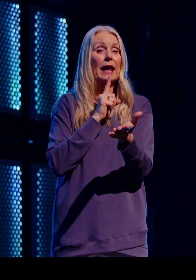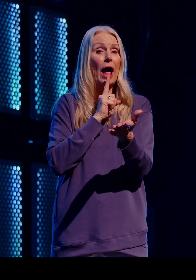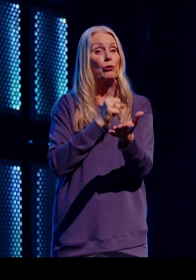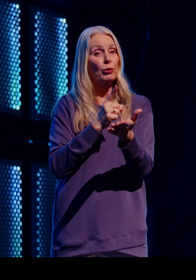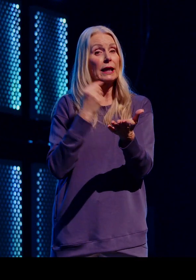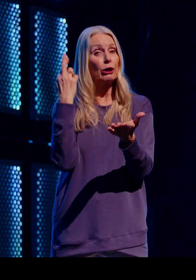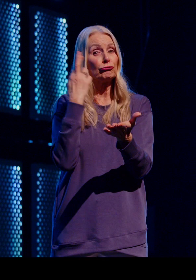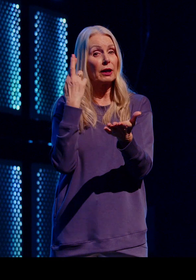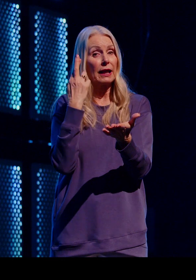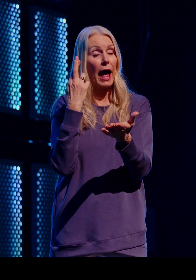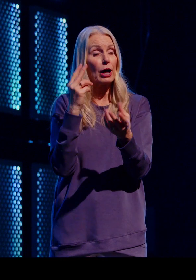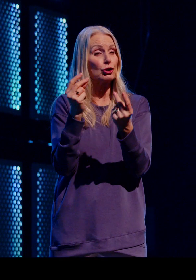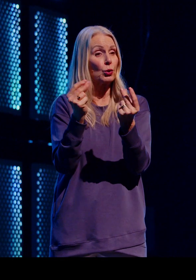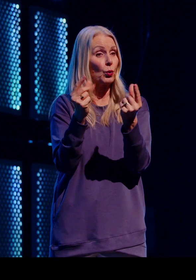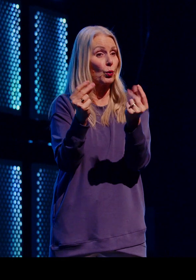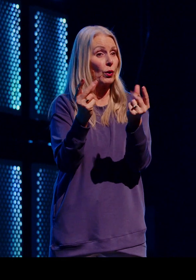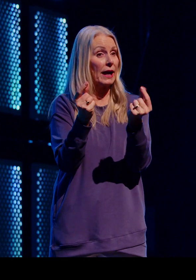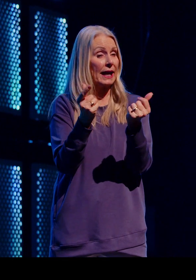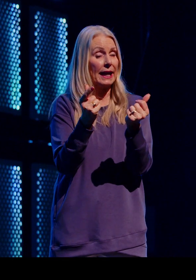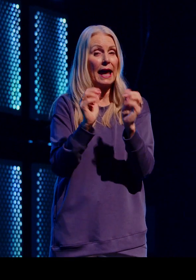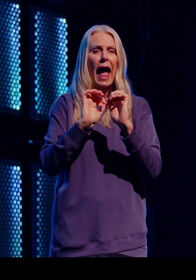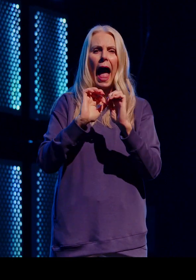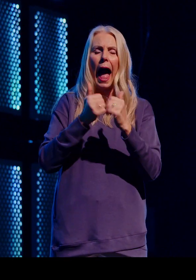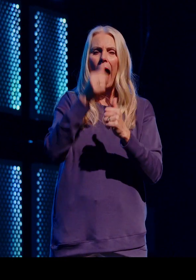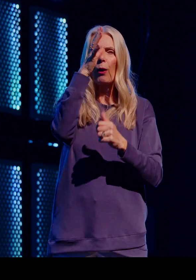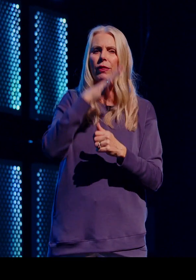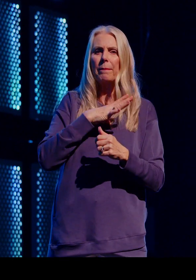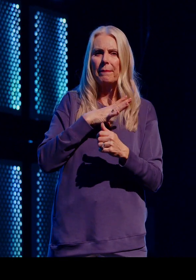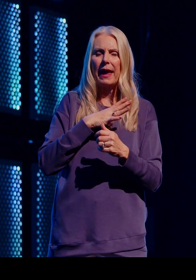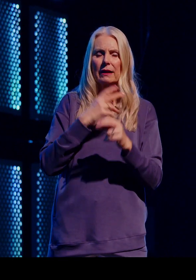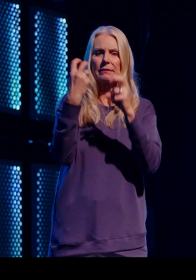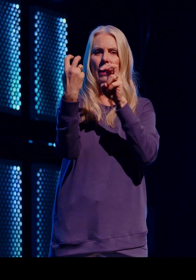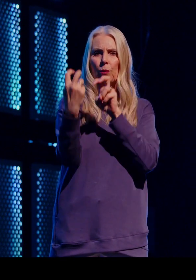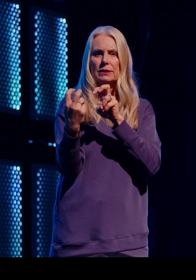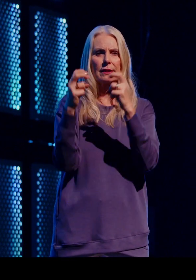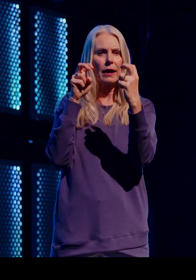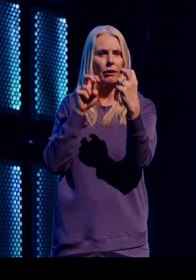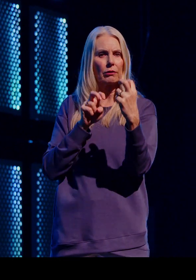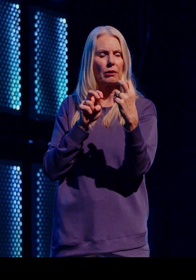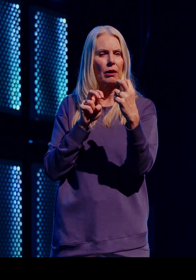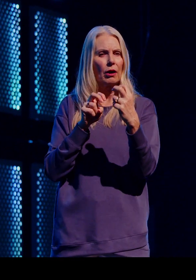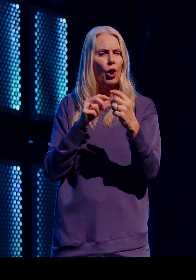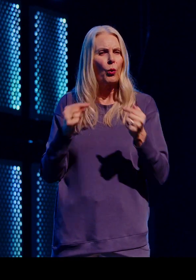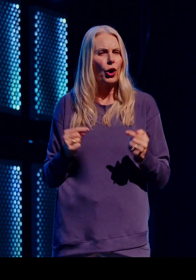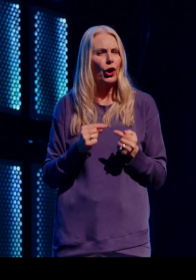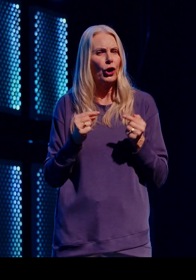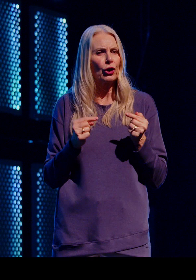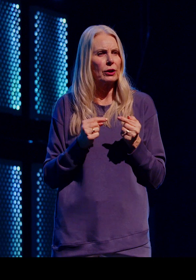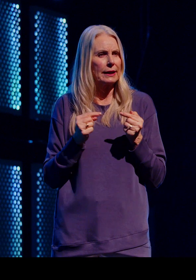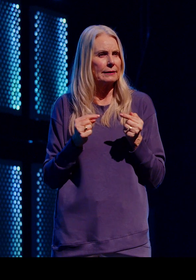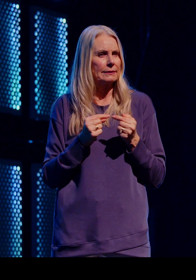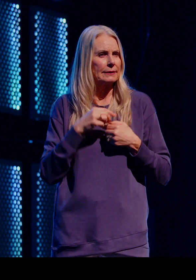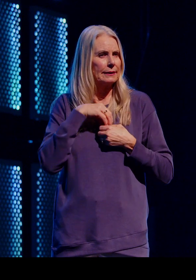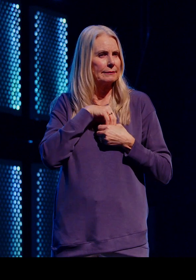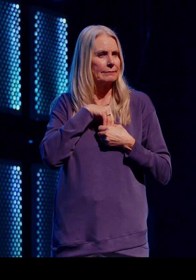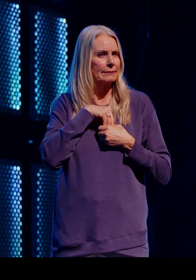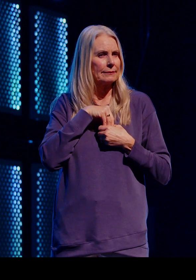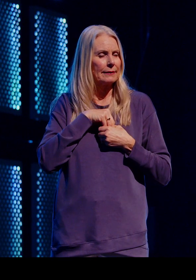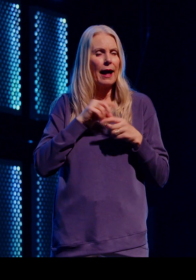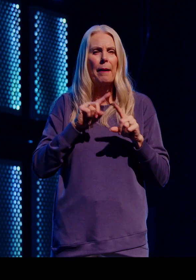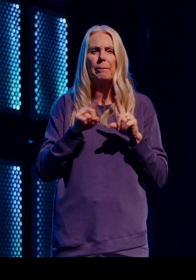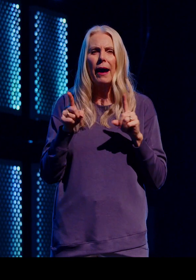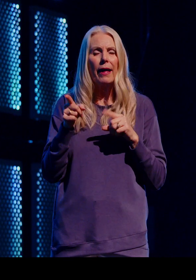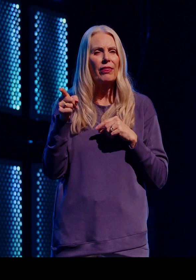very quickly, how the men that were at that table were hurting men too. And yet, they took